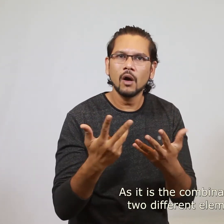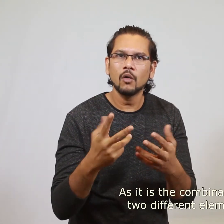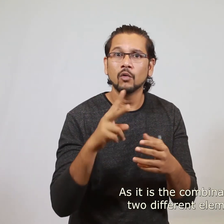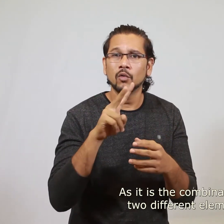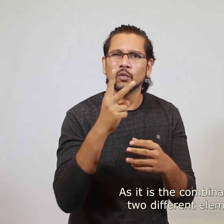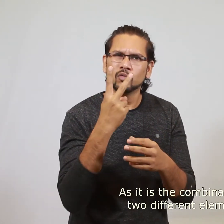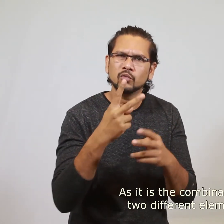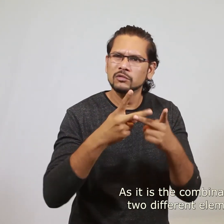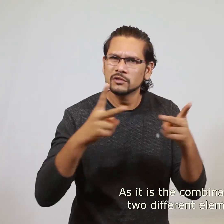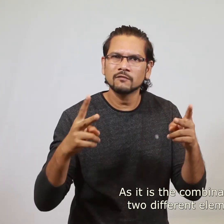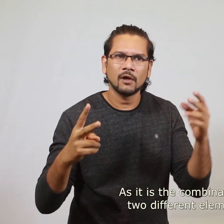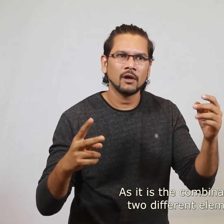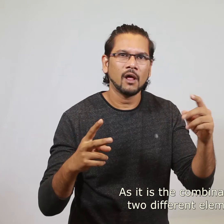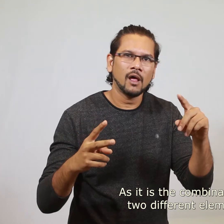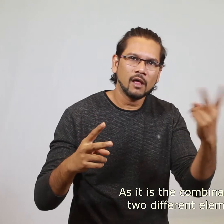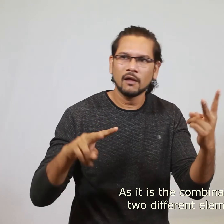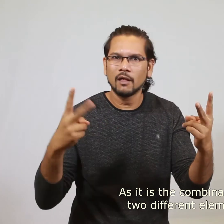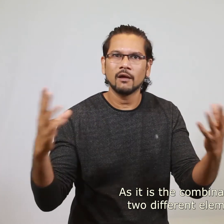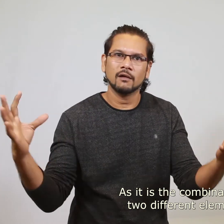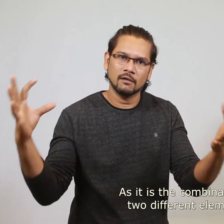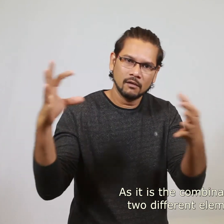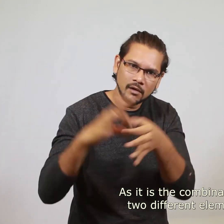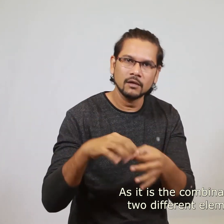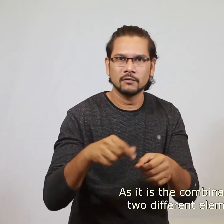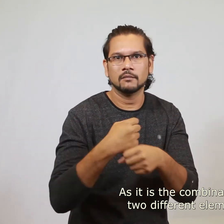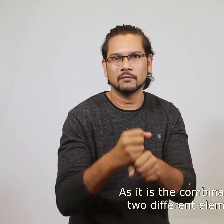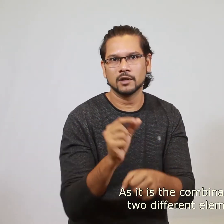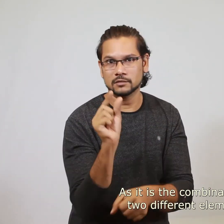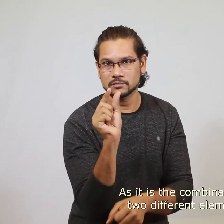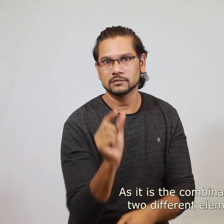as it is the combination of two different elements.